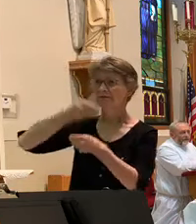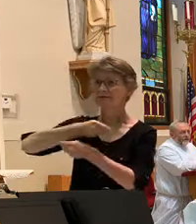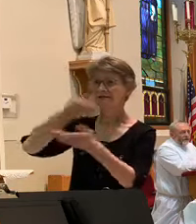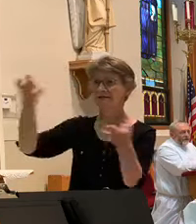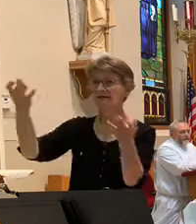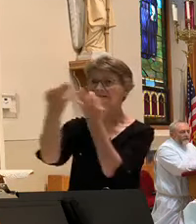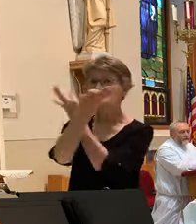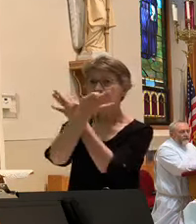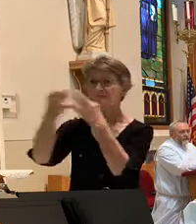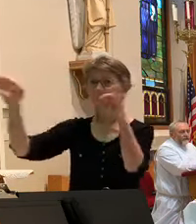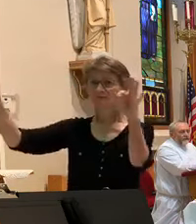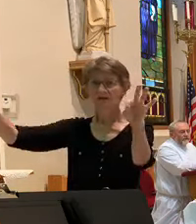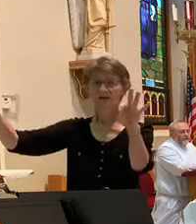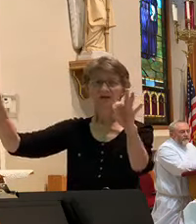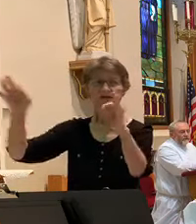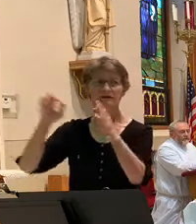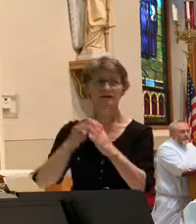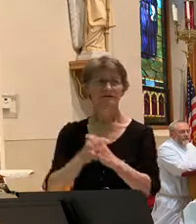free.